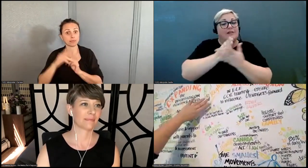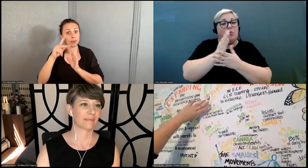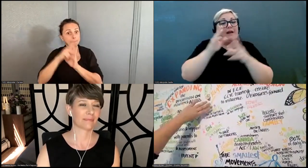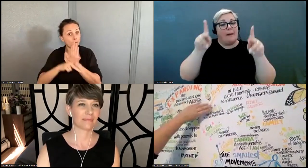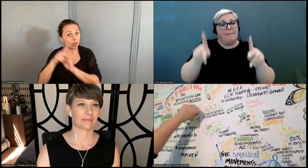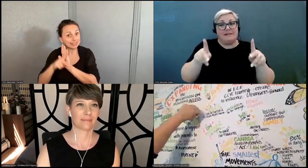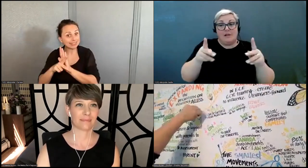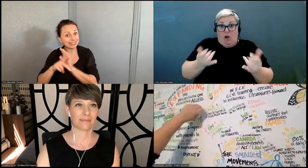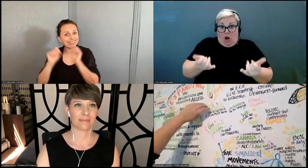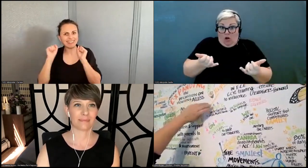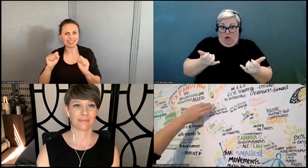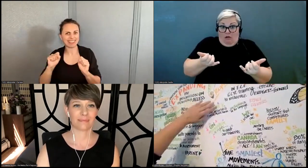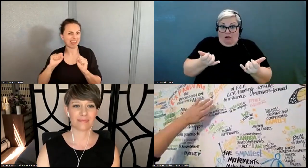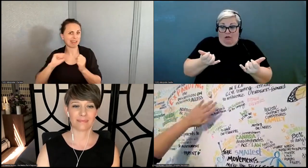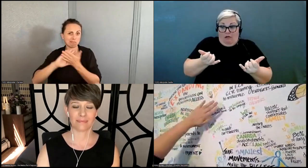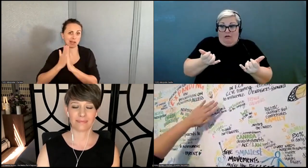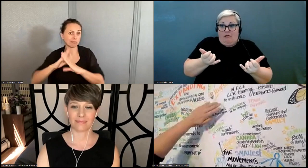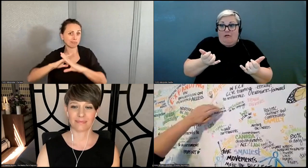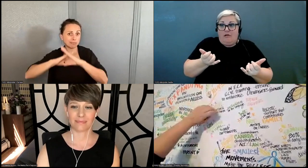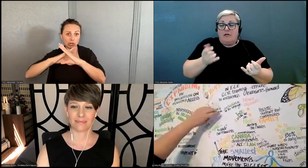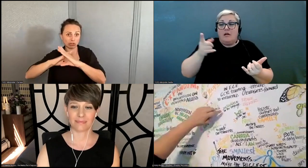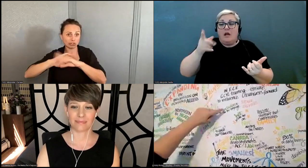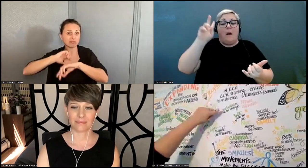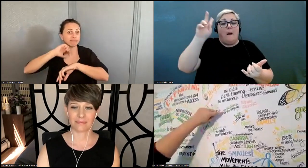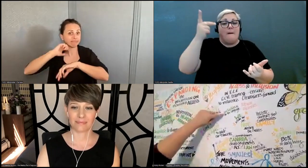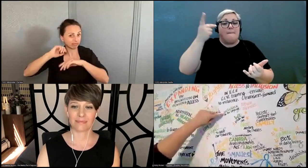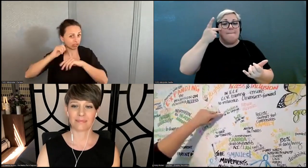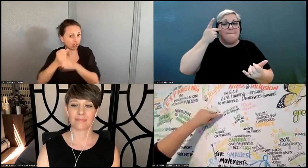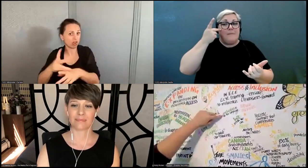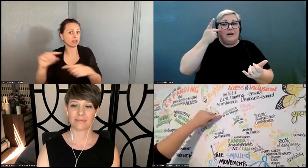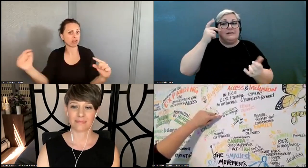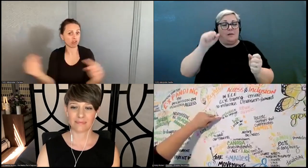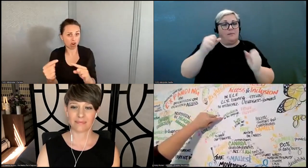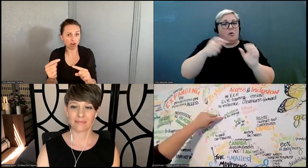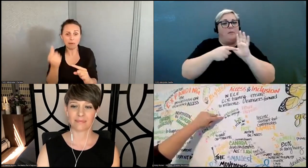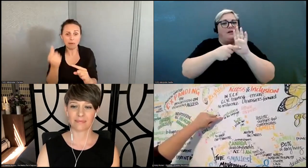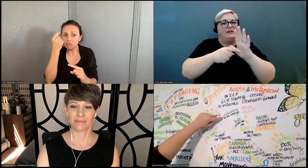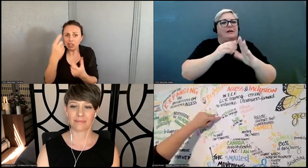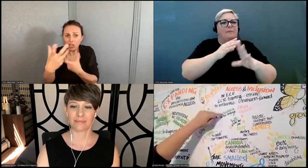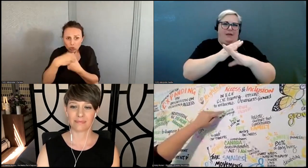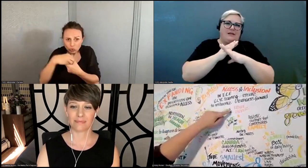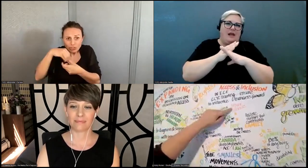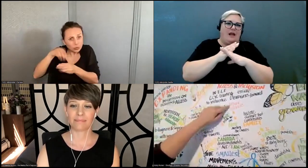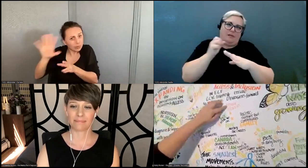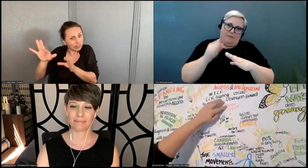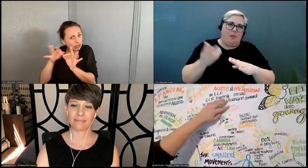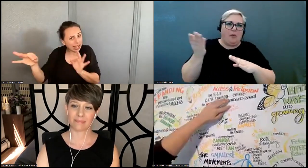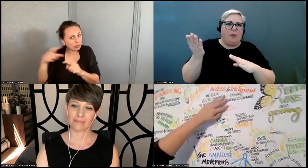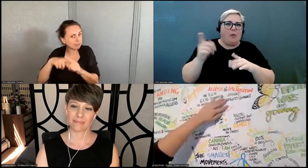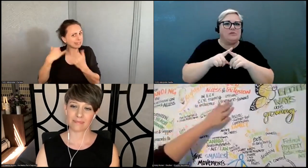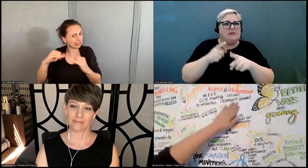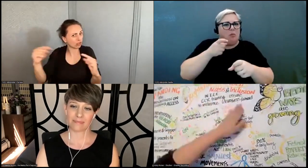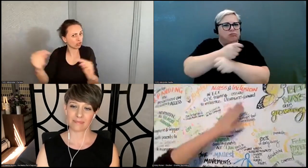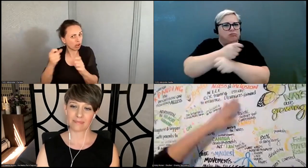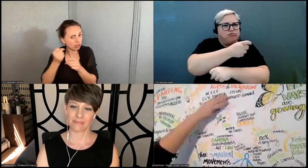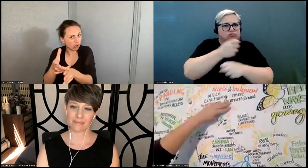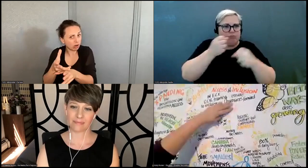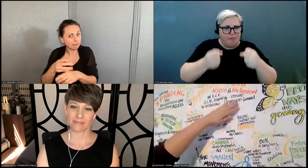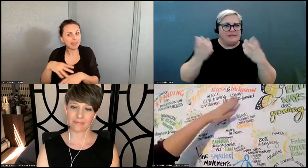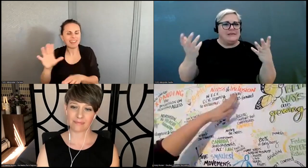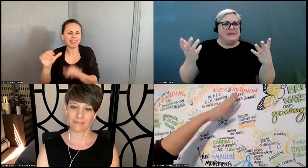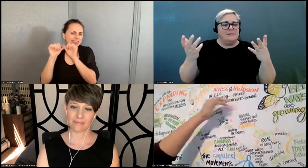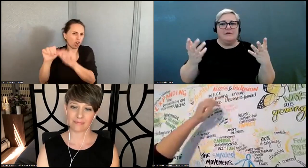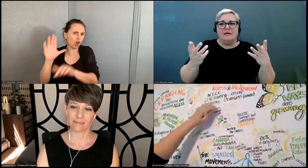can actually be barriers and create harm, even when inclusion is in the language, and this ongoing work that needs to be done